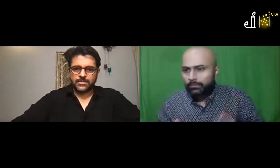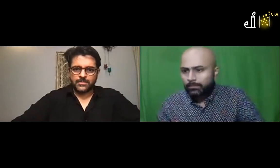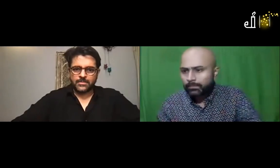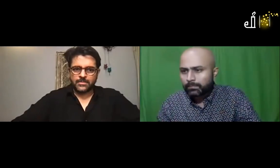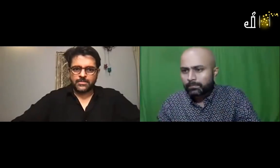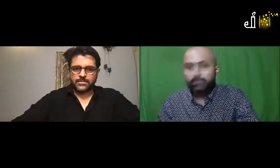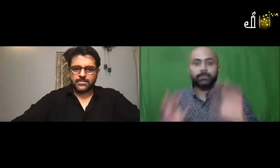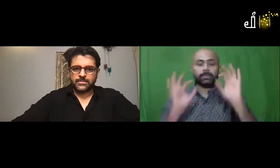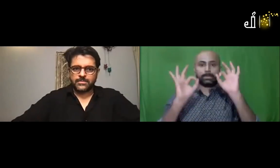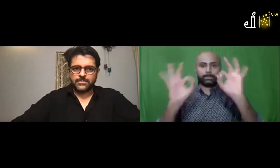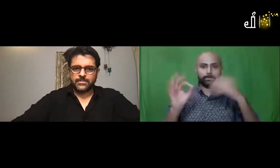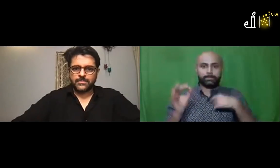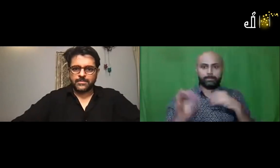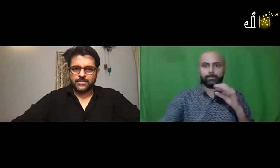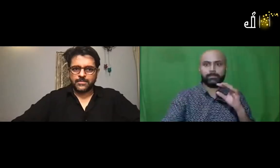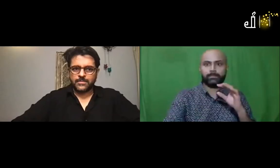well.